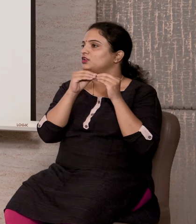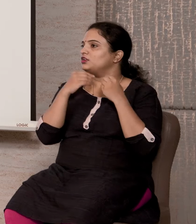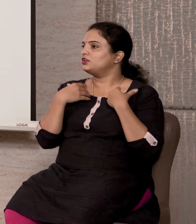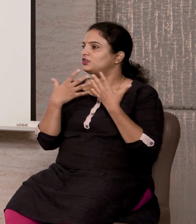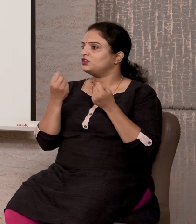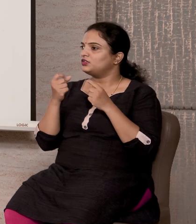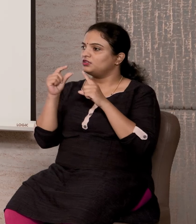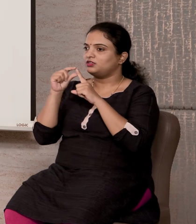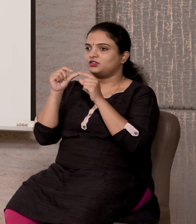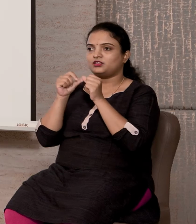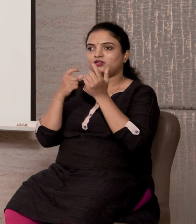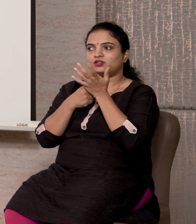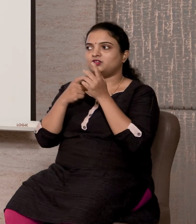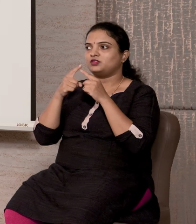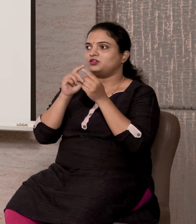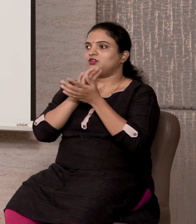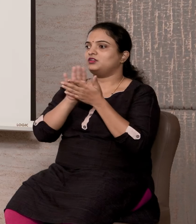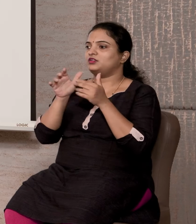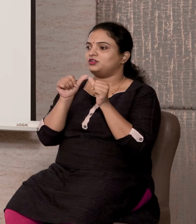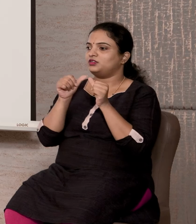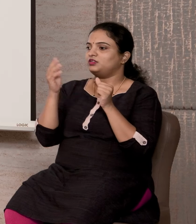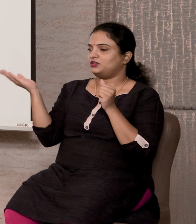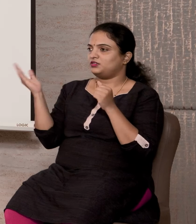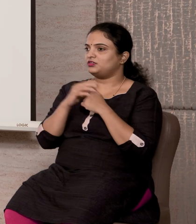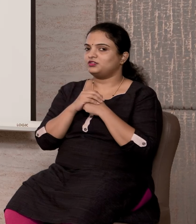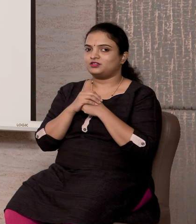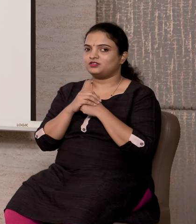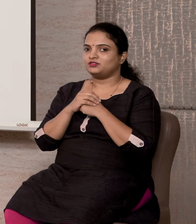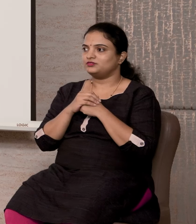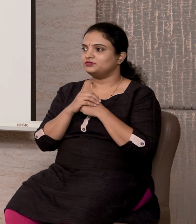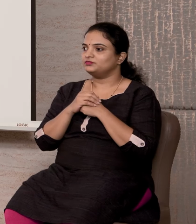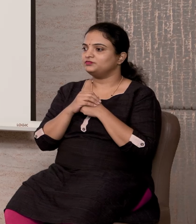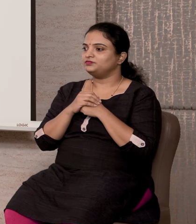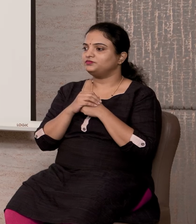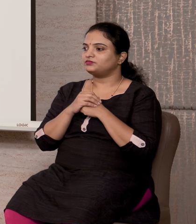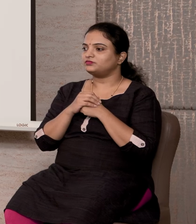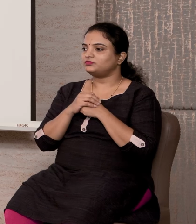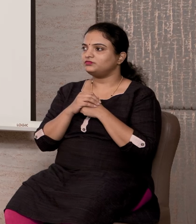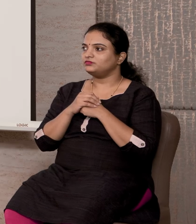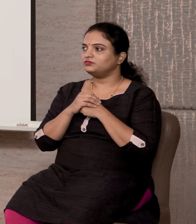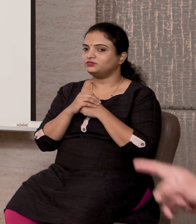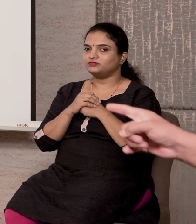request Partha to come on stage, and it's over to you, Partha.